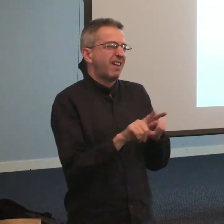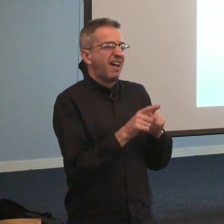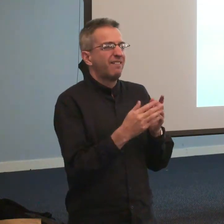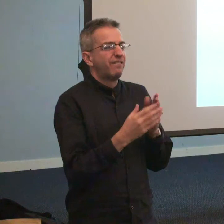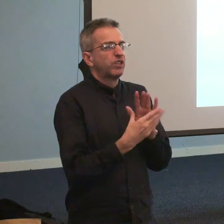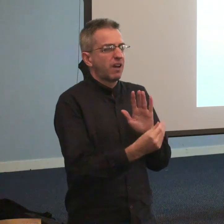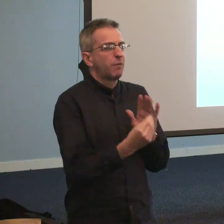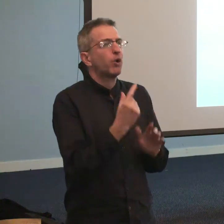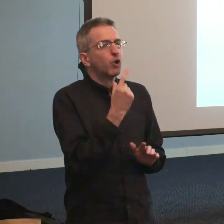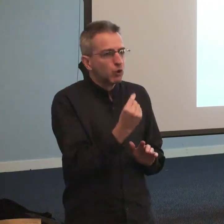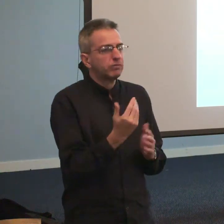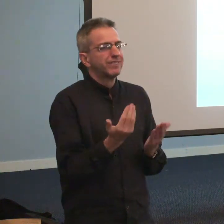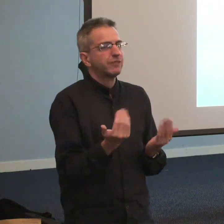there. So